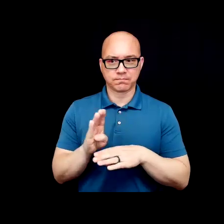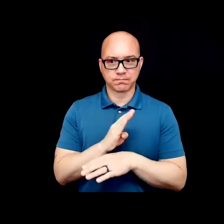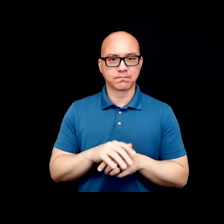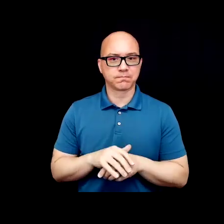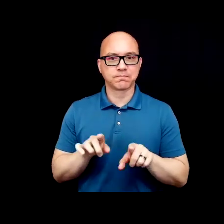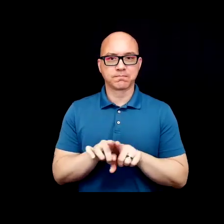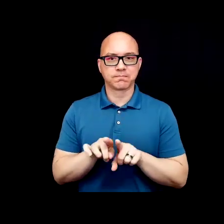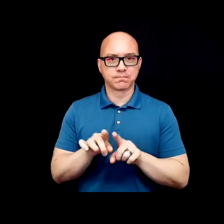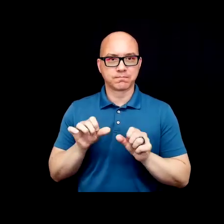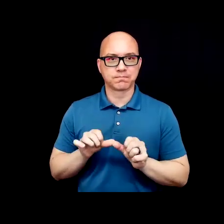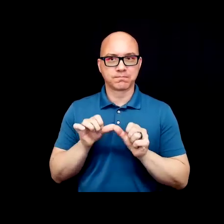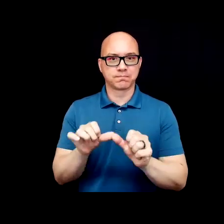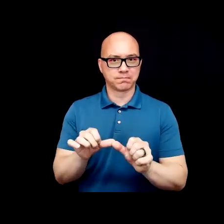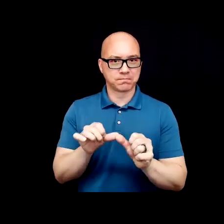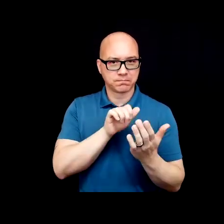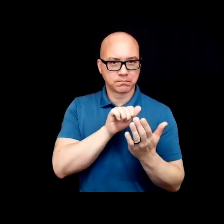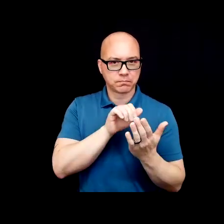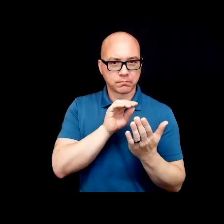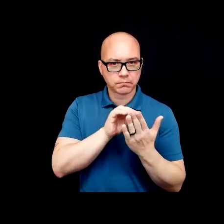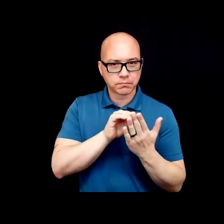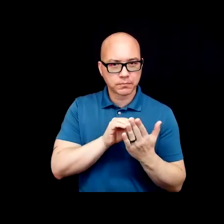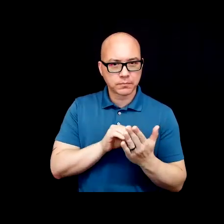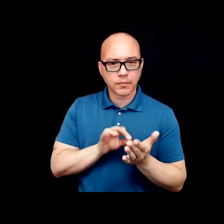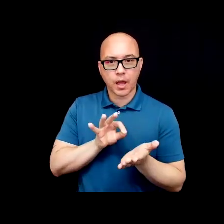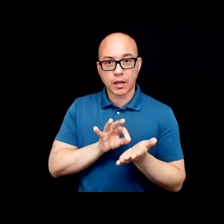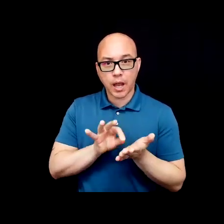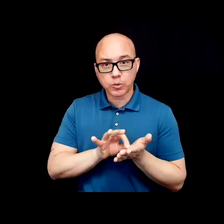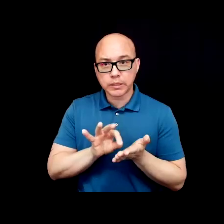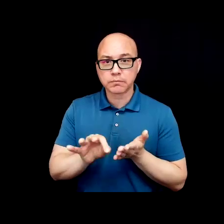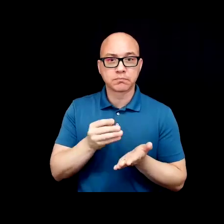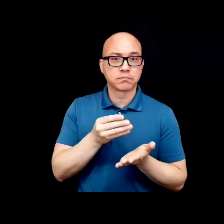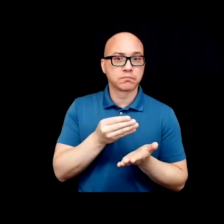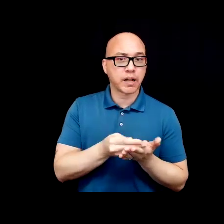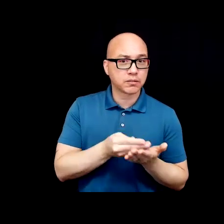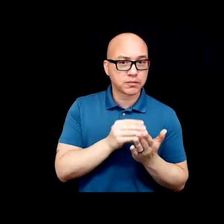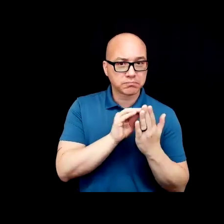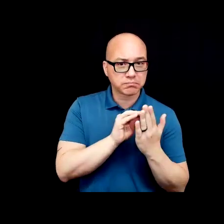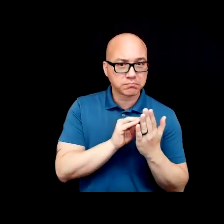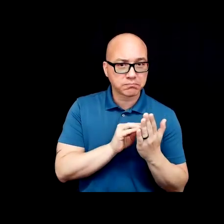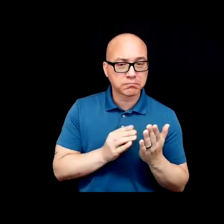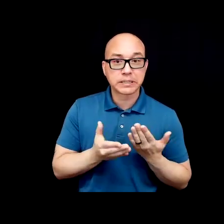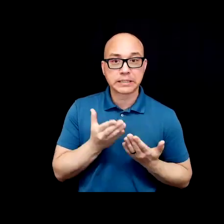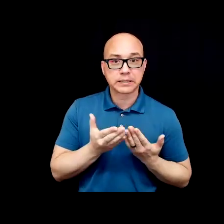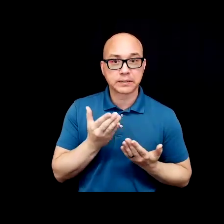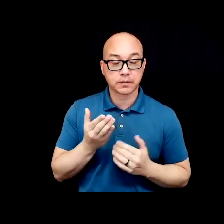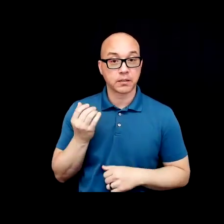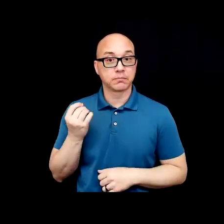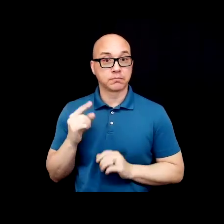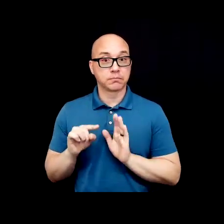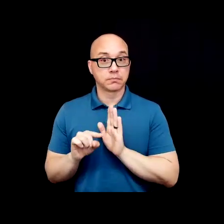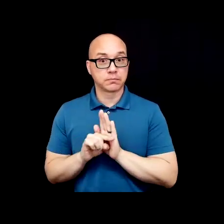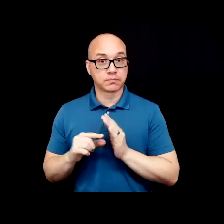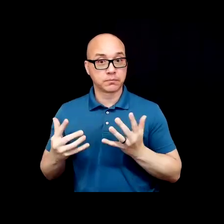keep accounting, financials, books. So that's one of the benefits. One of the drawbacks is that